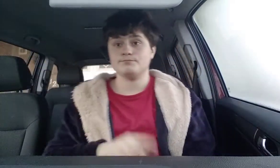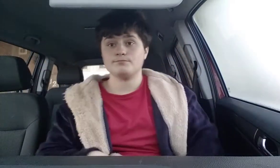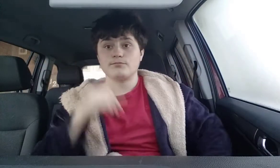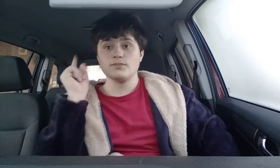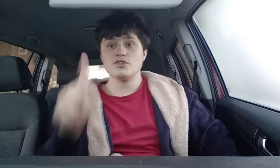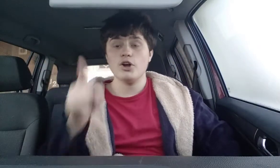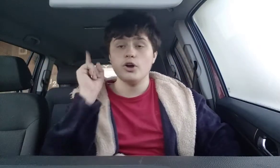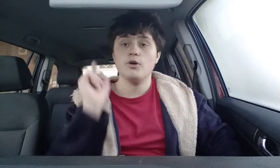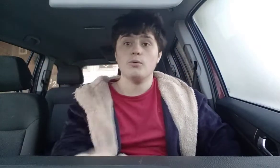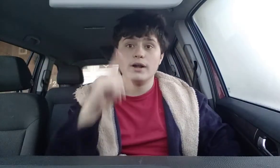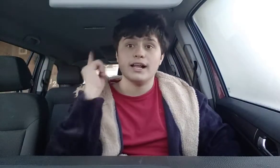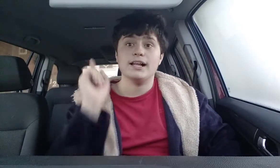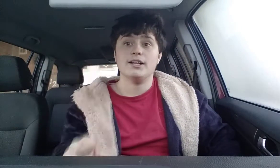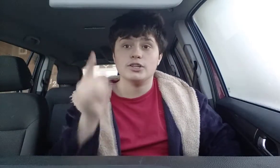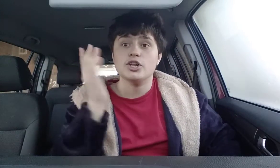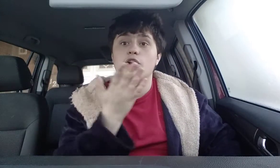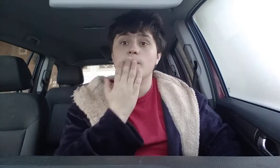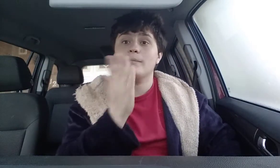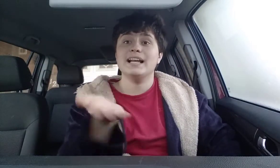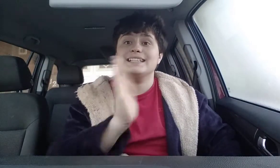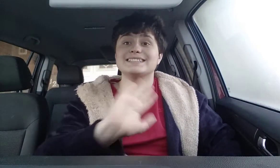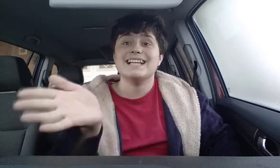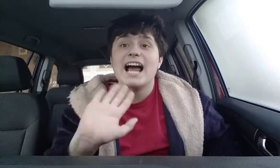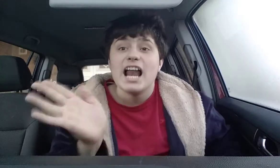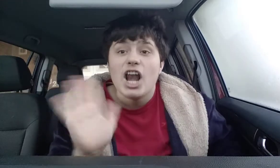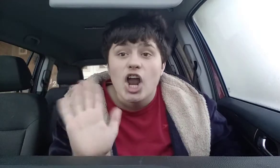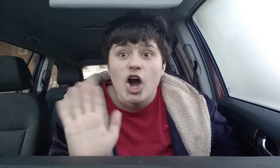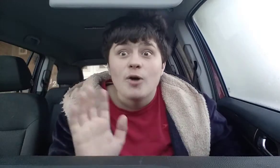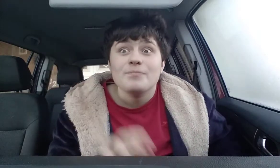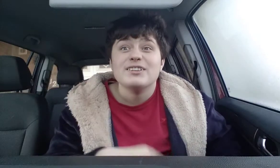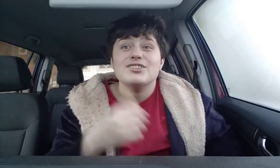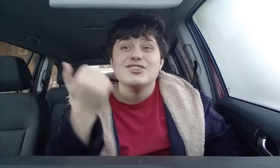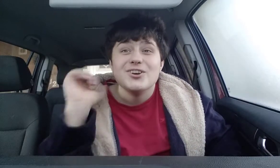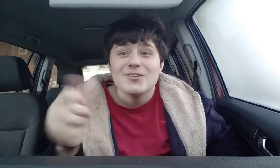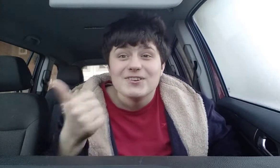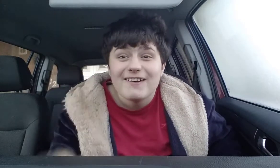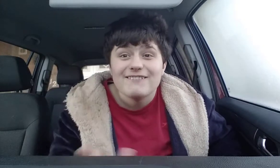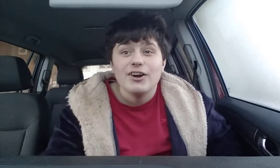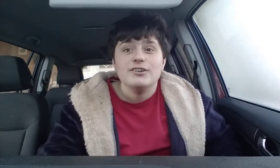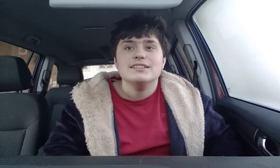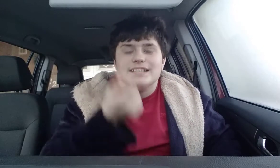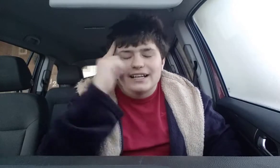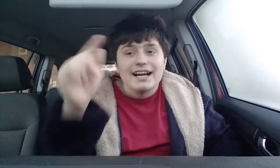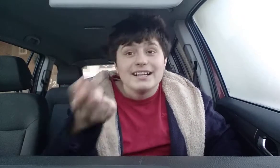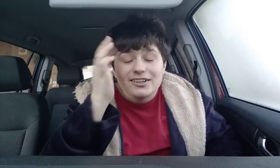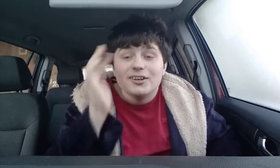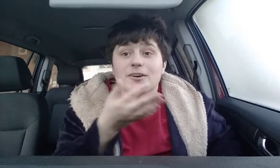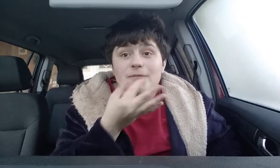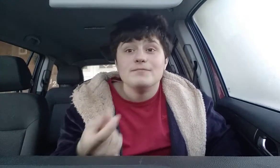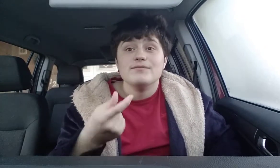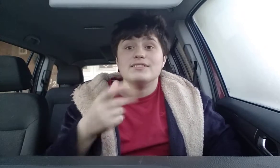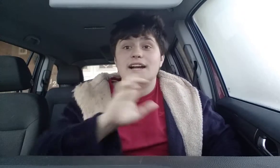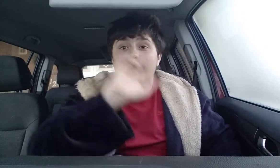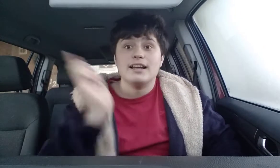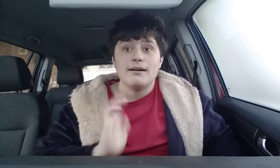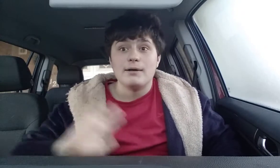So will you please say hello to the folks that I know, Tell them